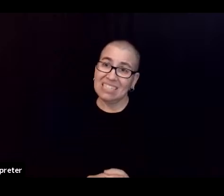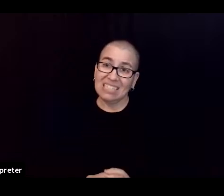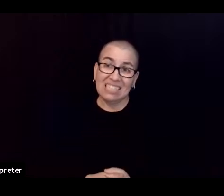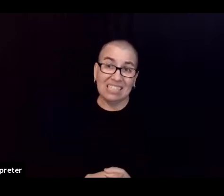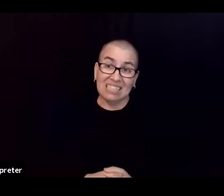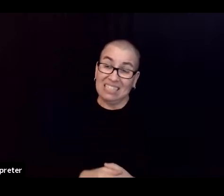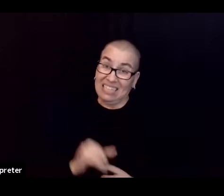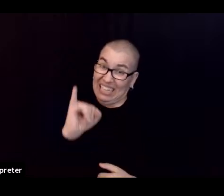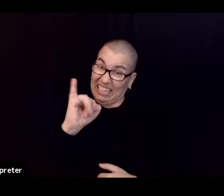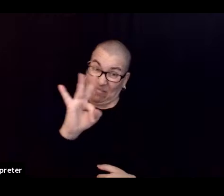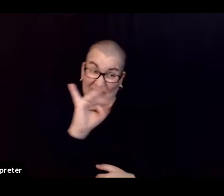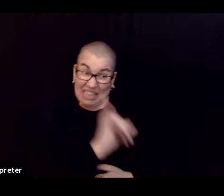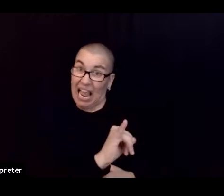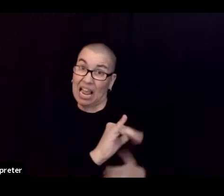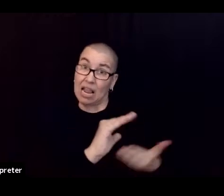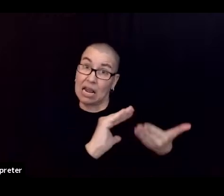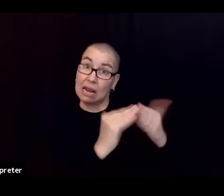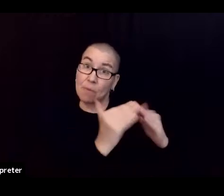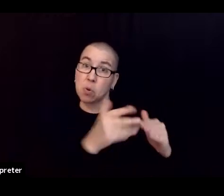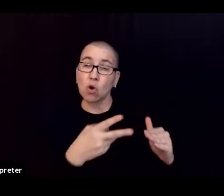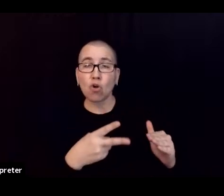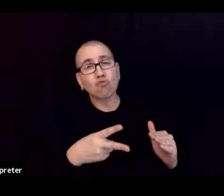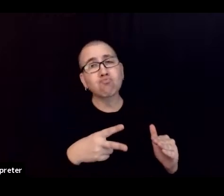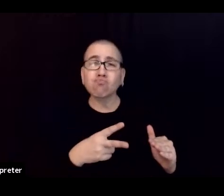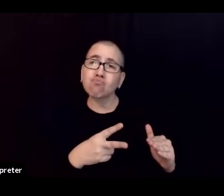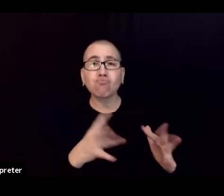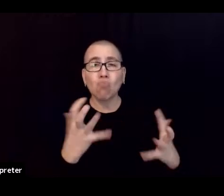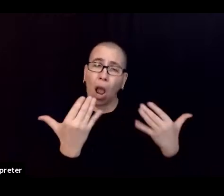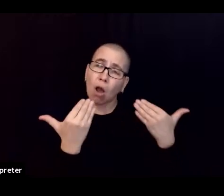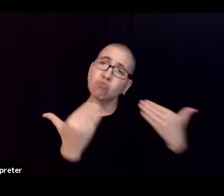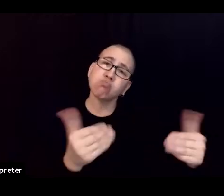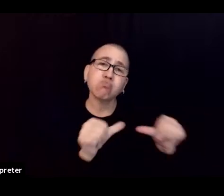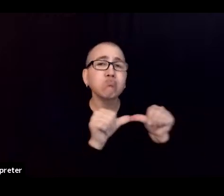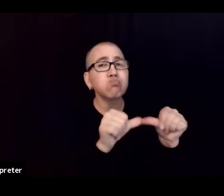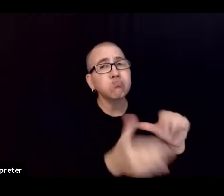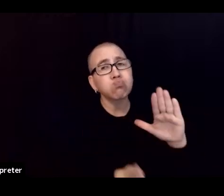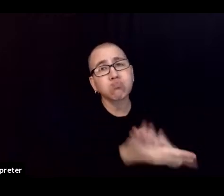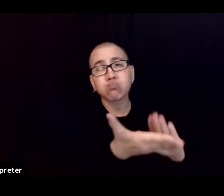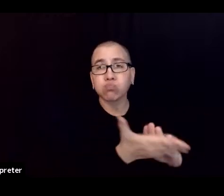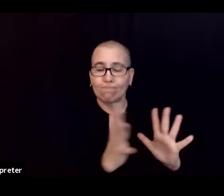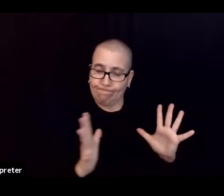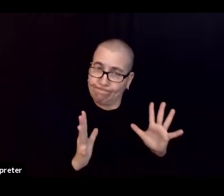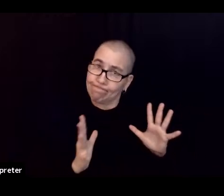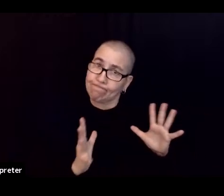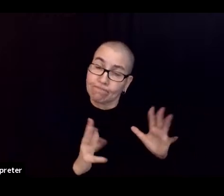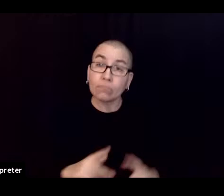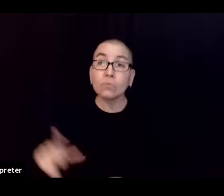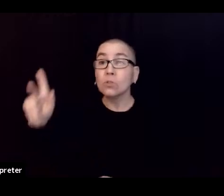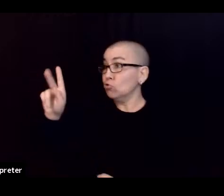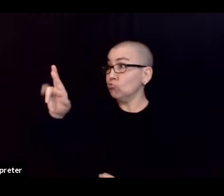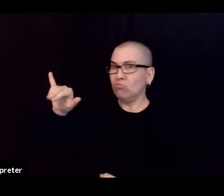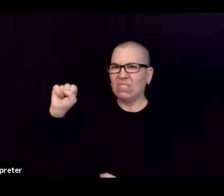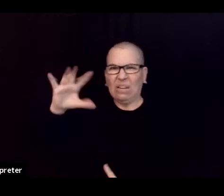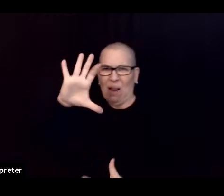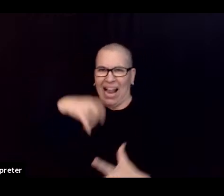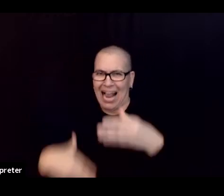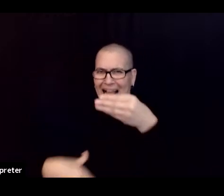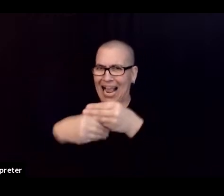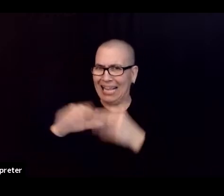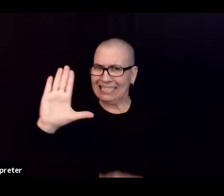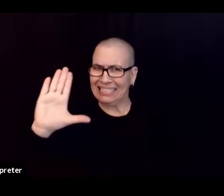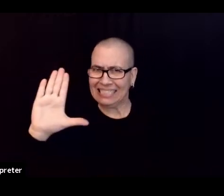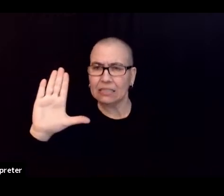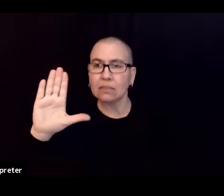activities. And Commissioner, I'll just add to that. We're talking about a